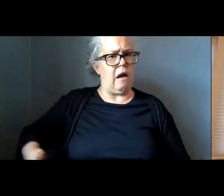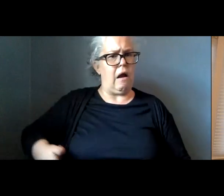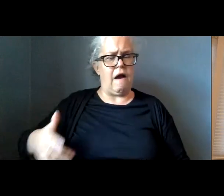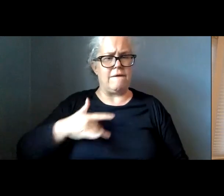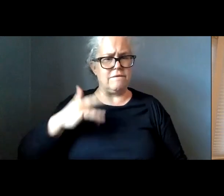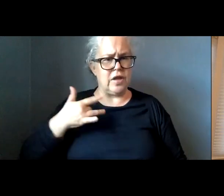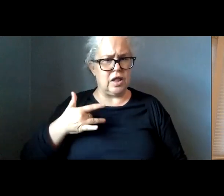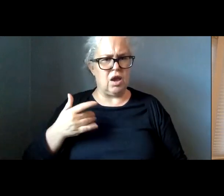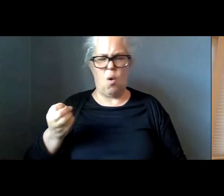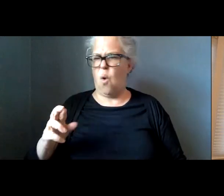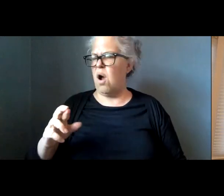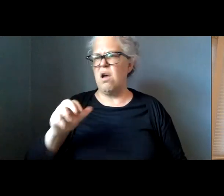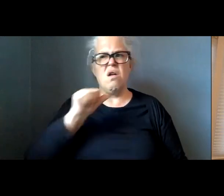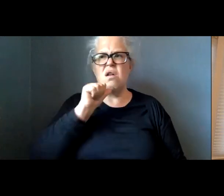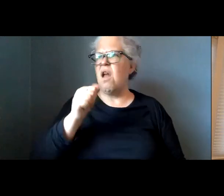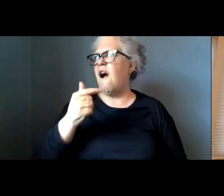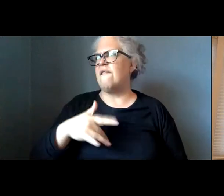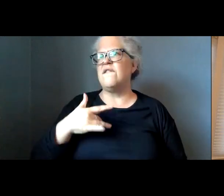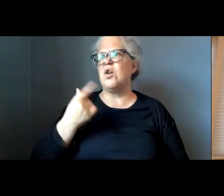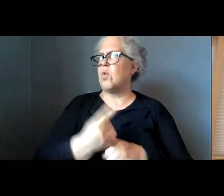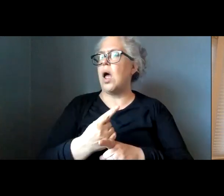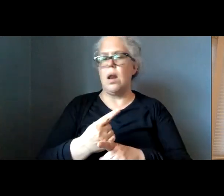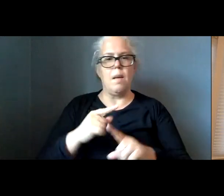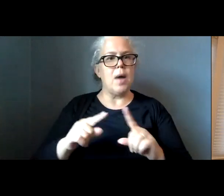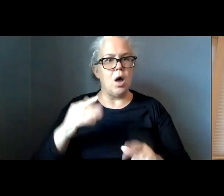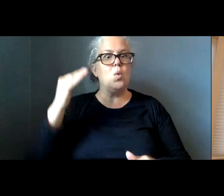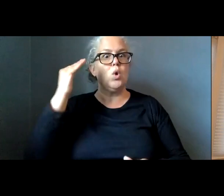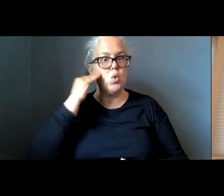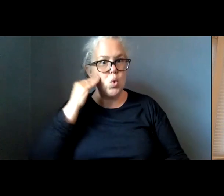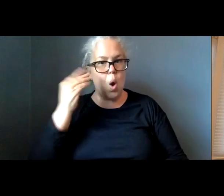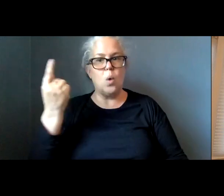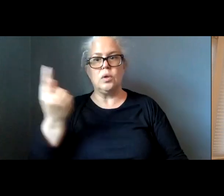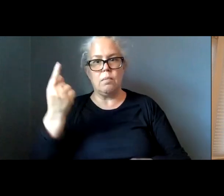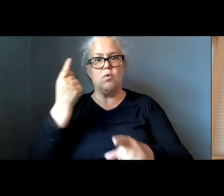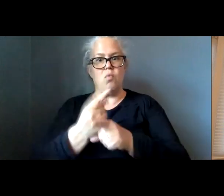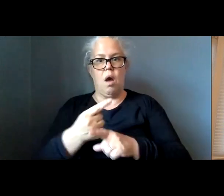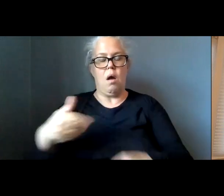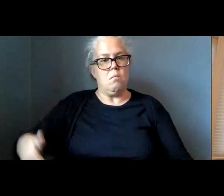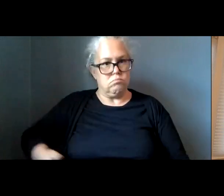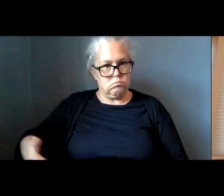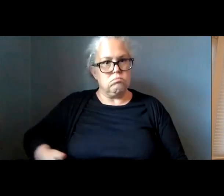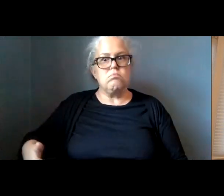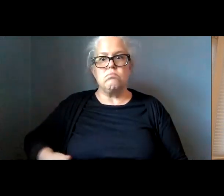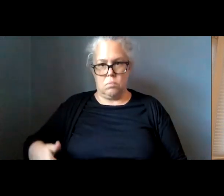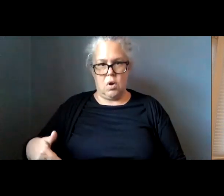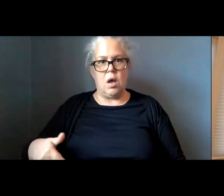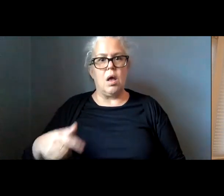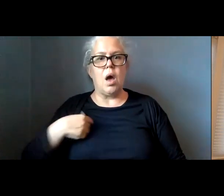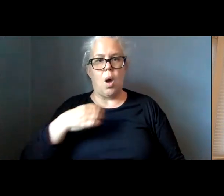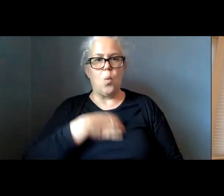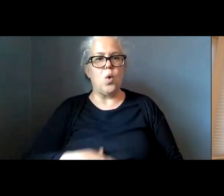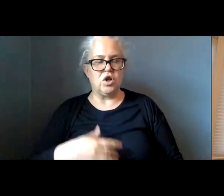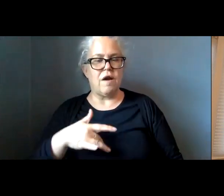the wrong way, really knowing something carried an emotional commitment. For now, I just wish I could feel less wet and